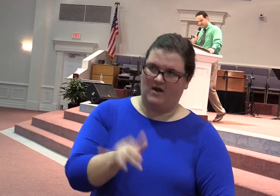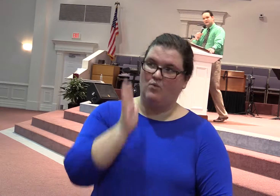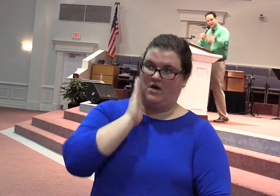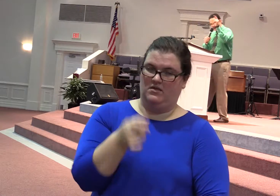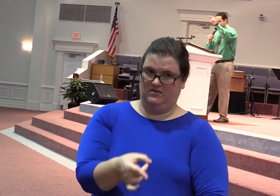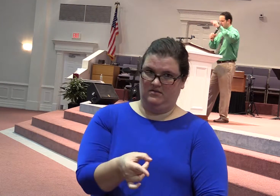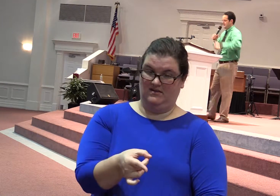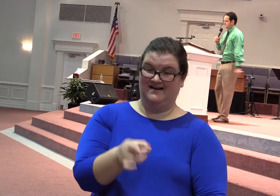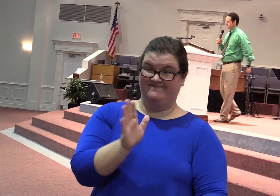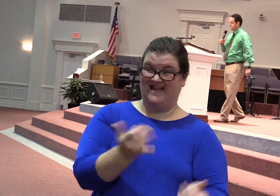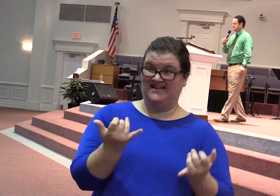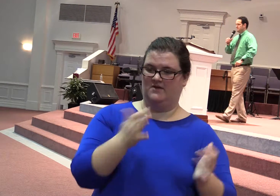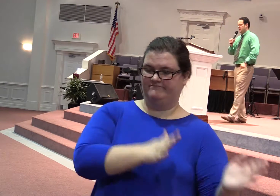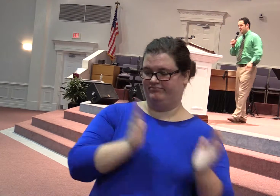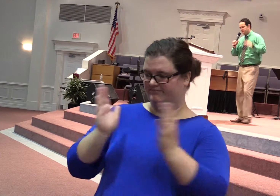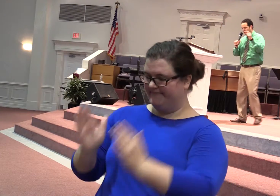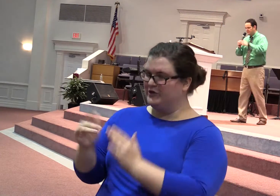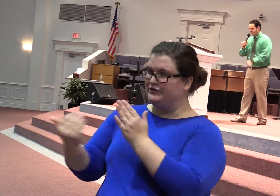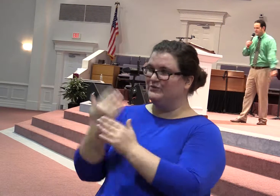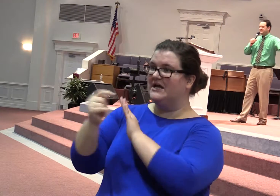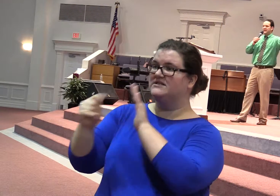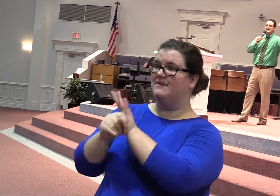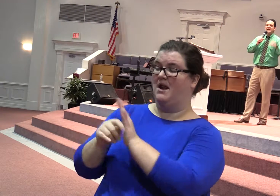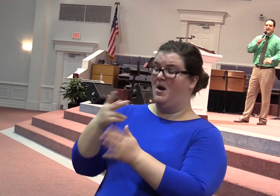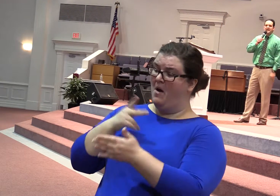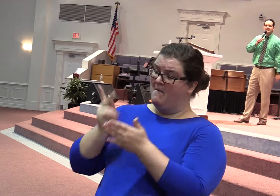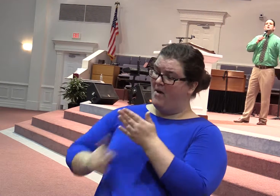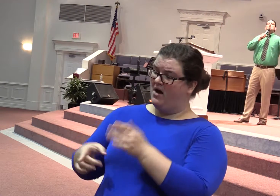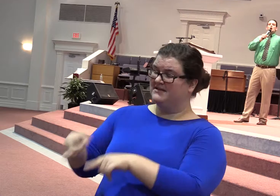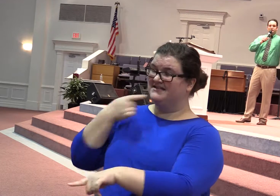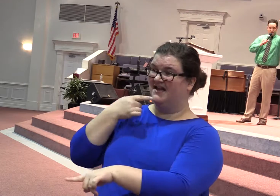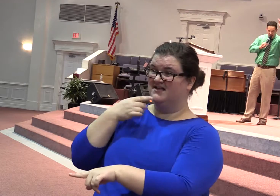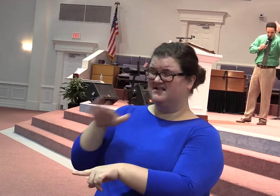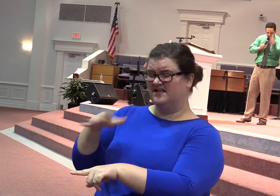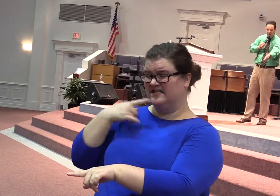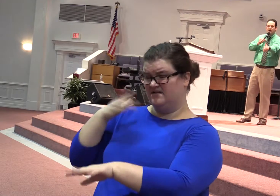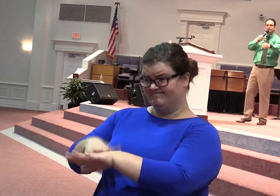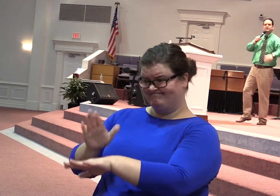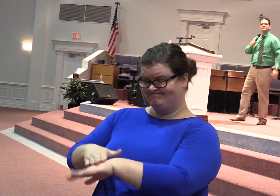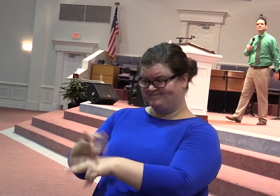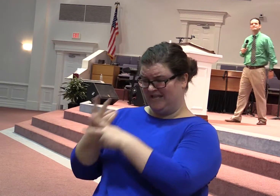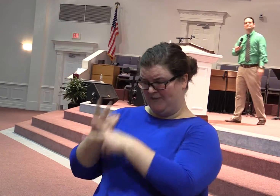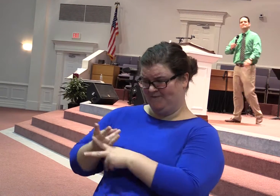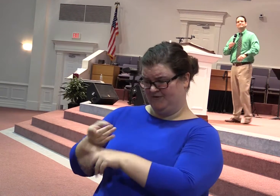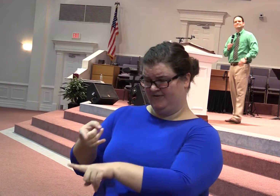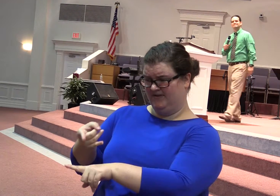Timothy the same plea. And he tells him, take heed unto thyself.